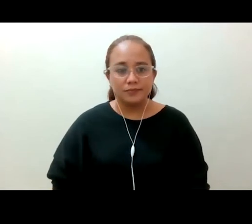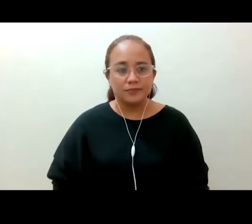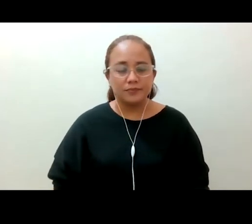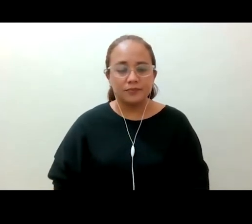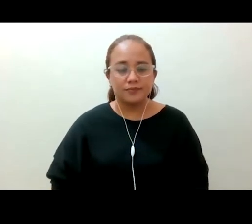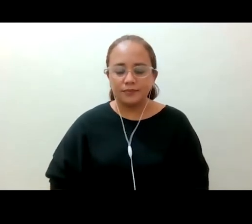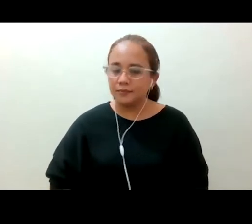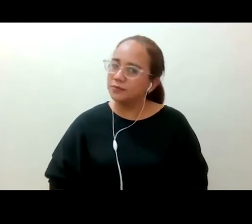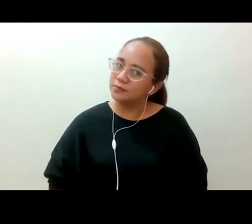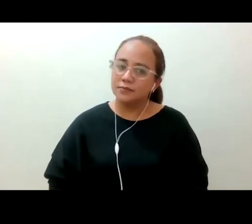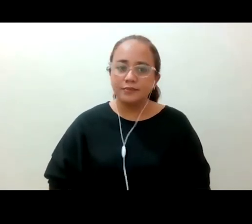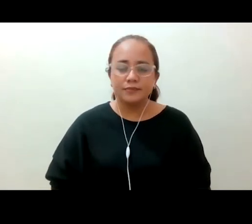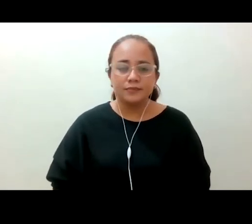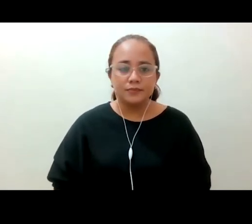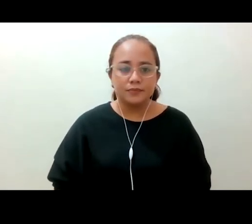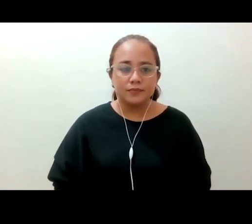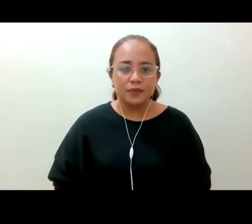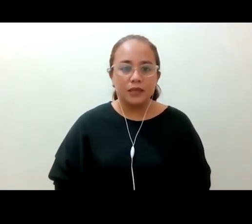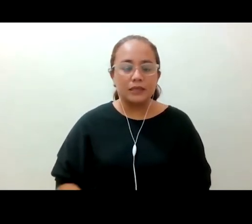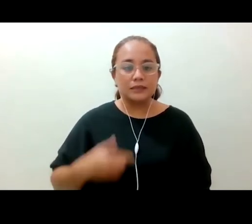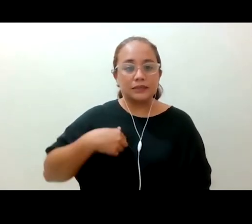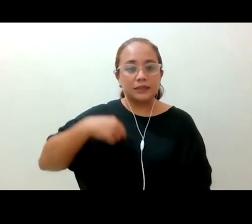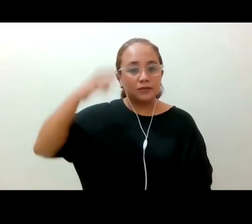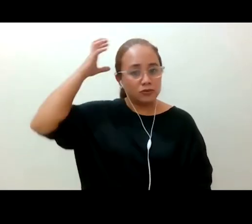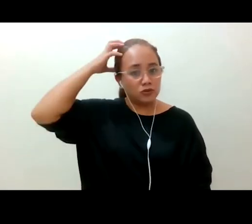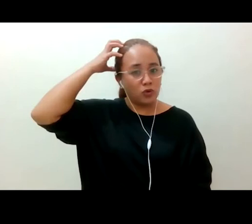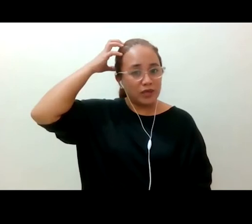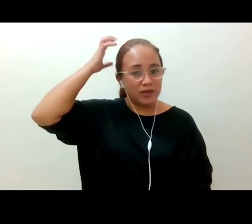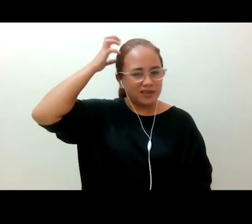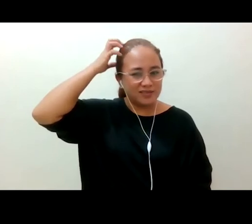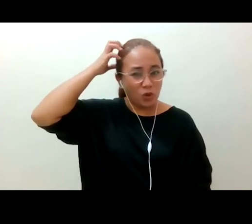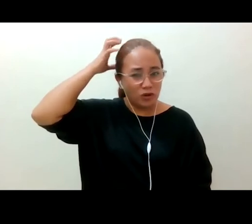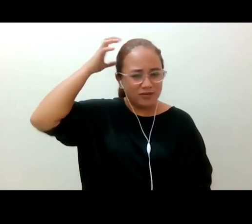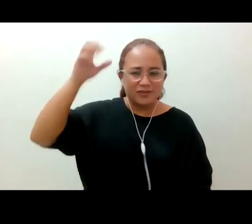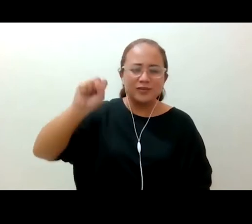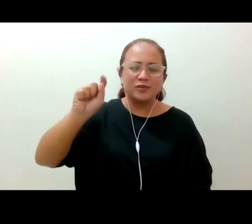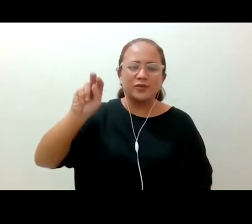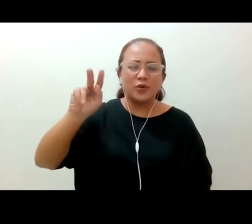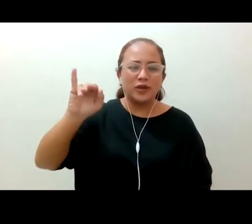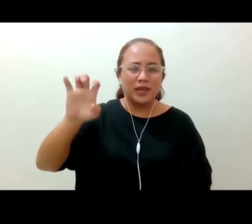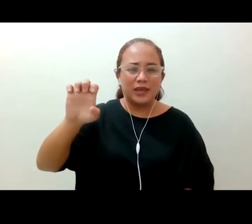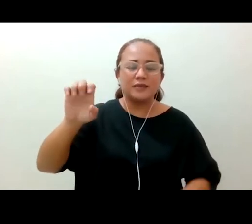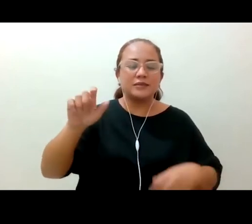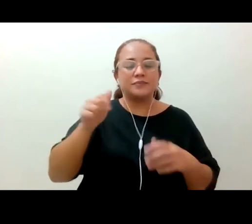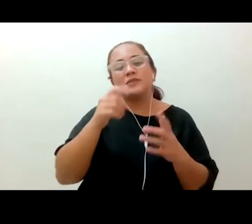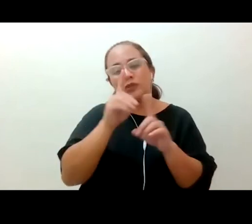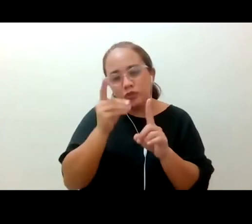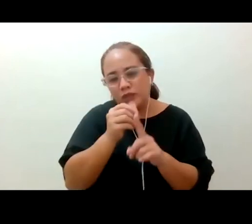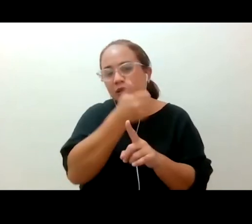Um, Now, in Stokey's dictionary and in some other dictionaries, the British Sign Language